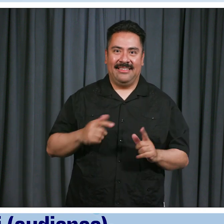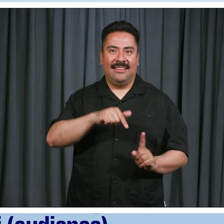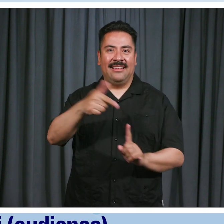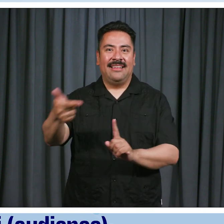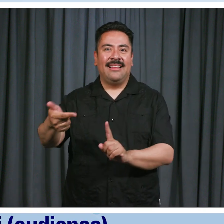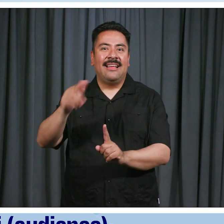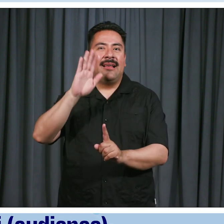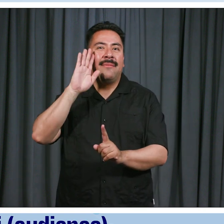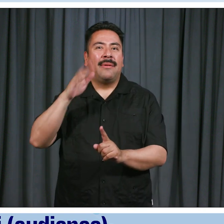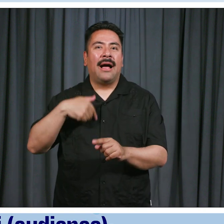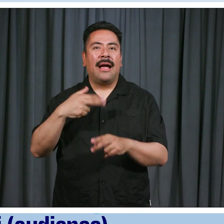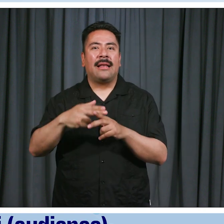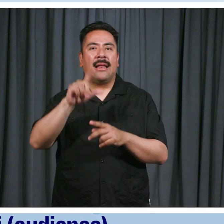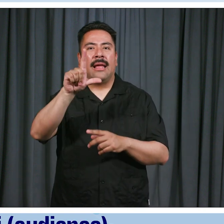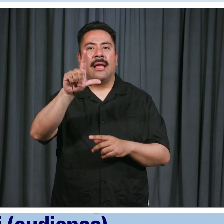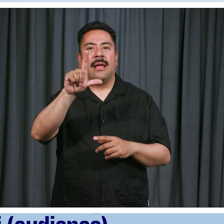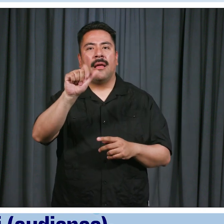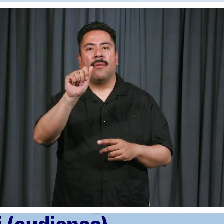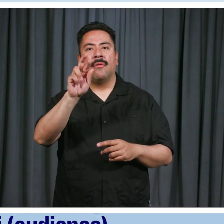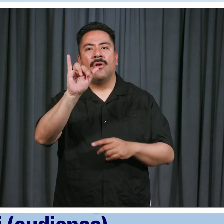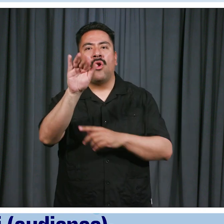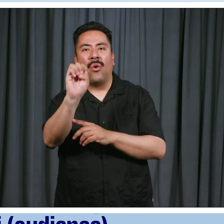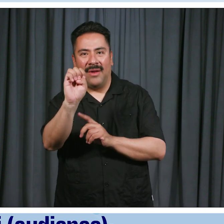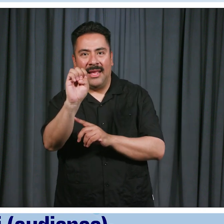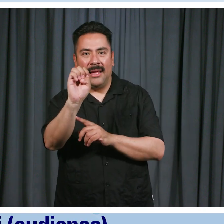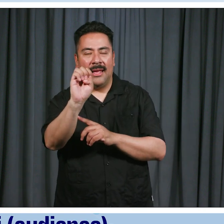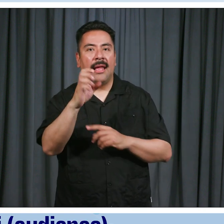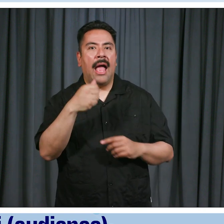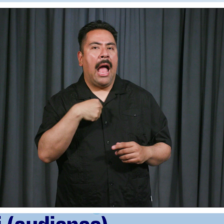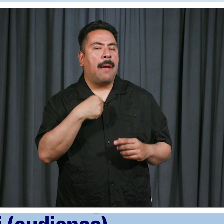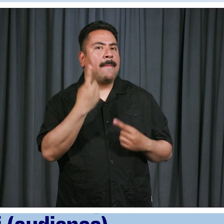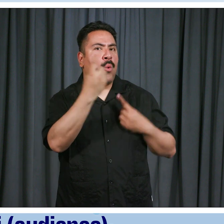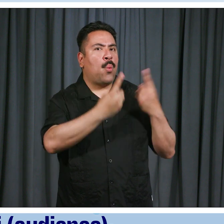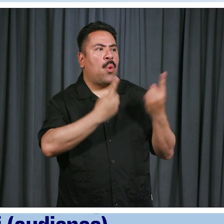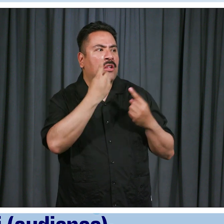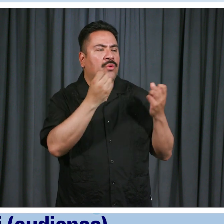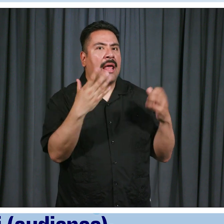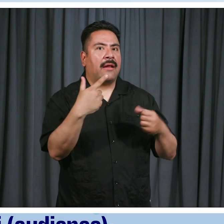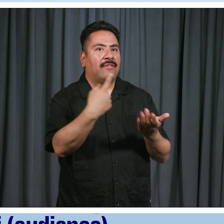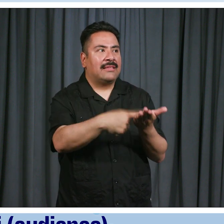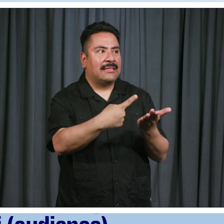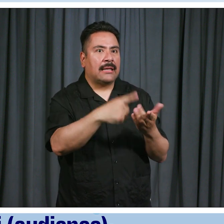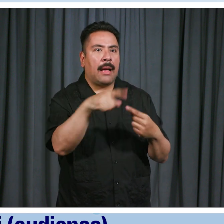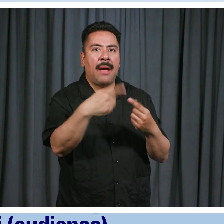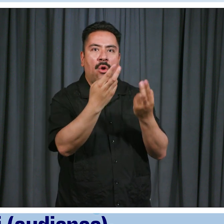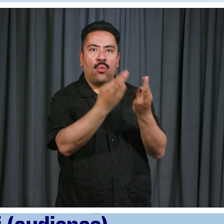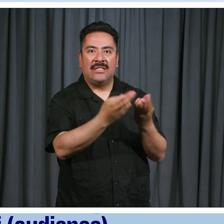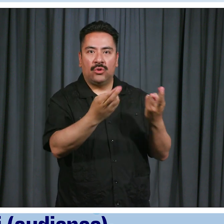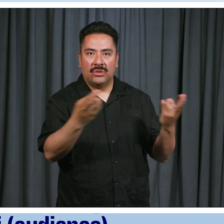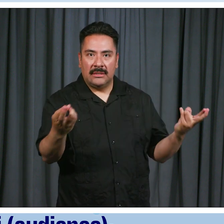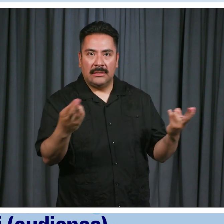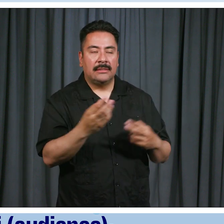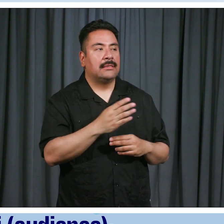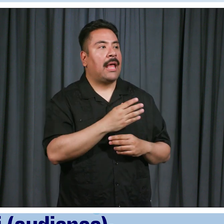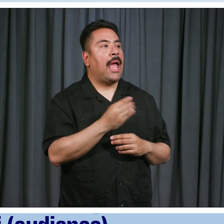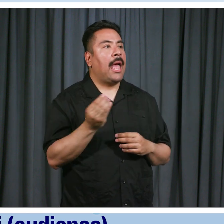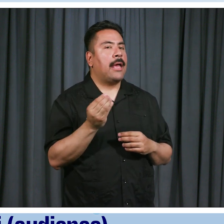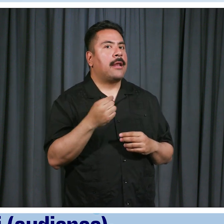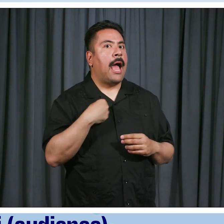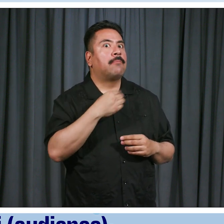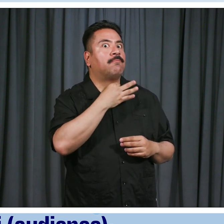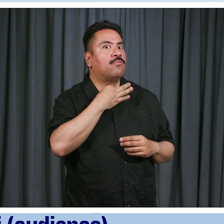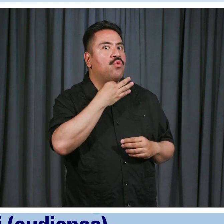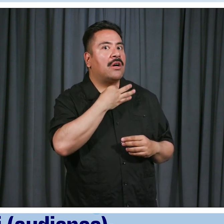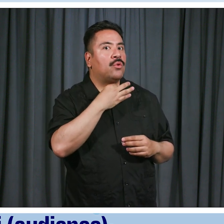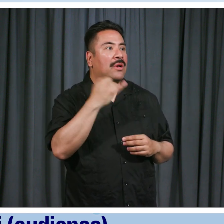My name is Lori, and I'm wondering, a lot of the talk we've had is about resources. And I'm